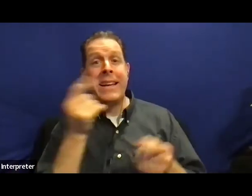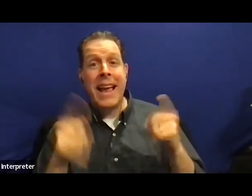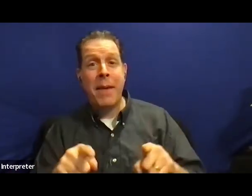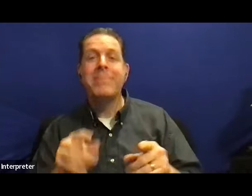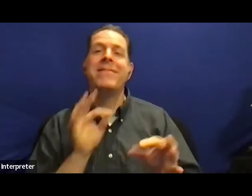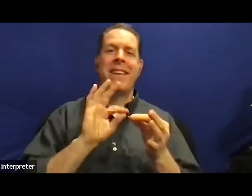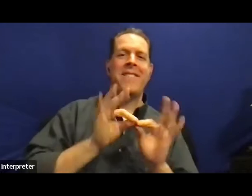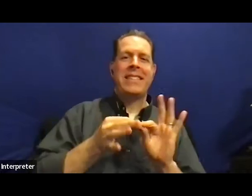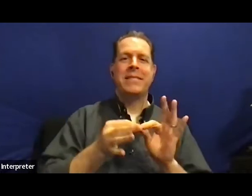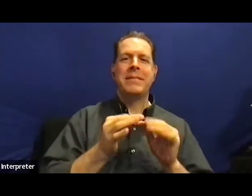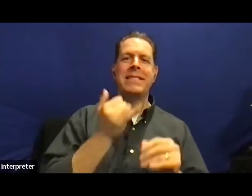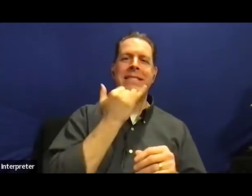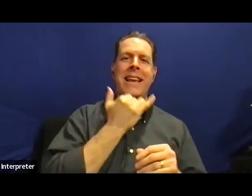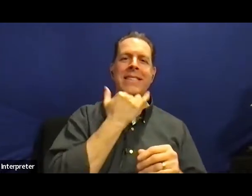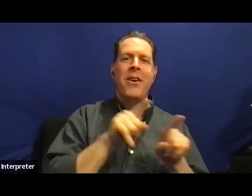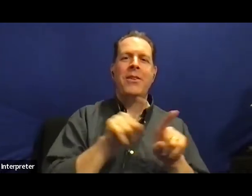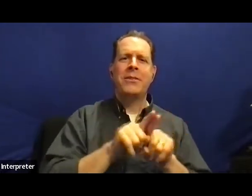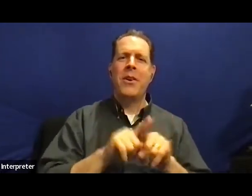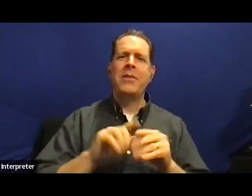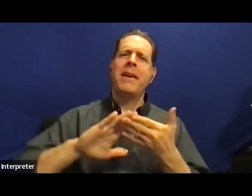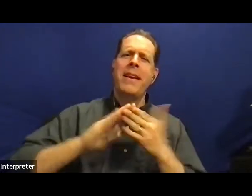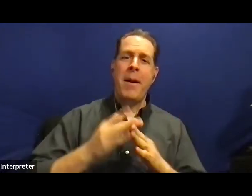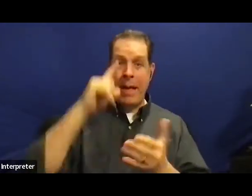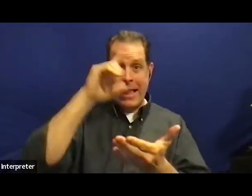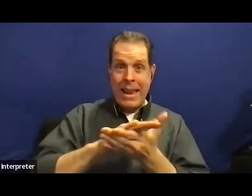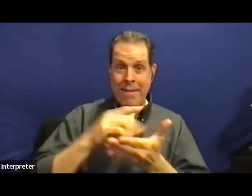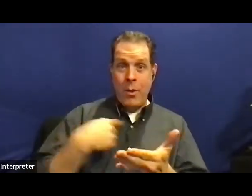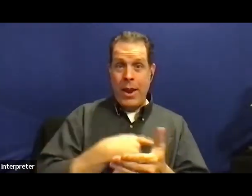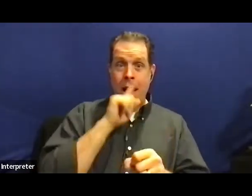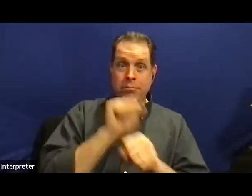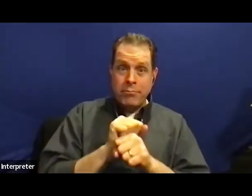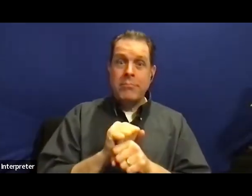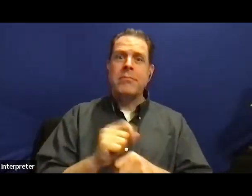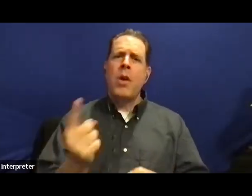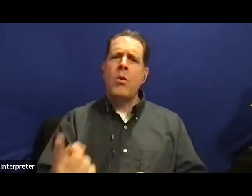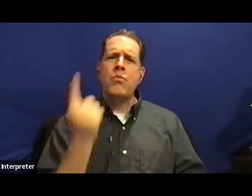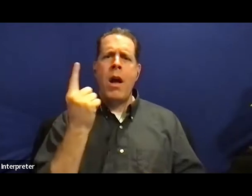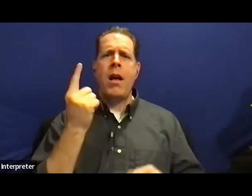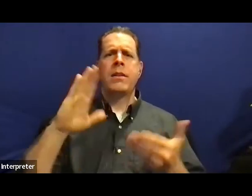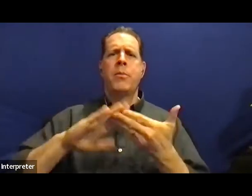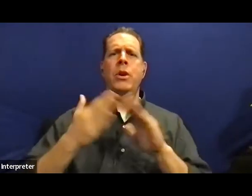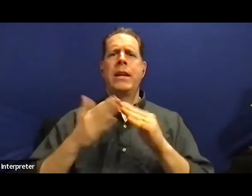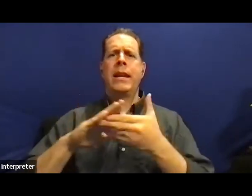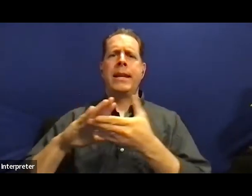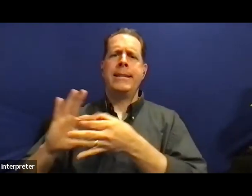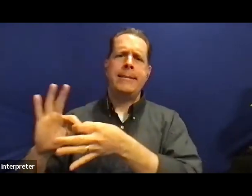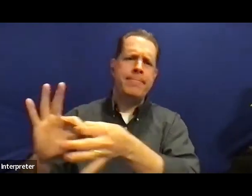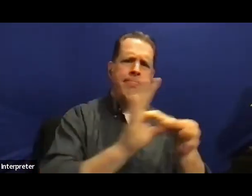mistakes, to build and become and believe we are one community.